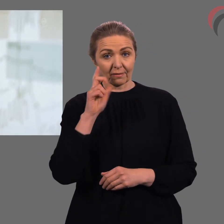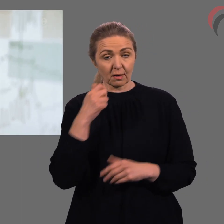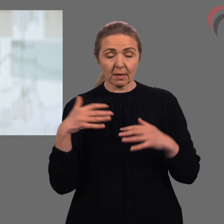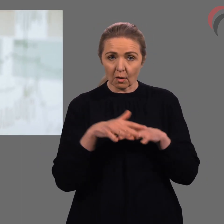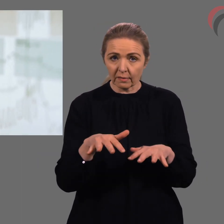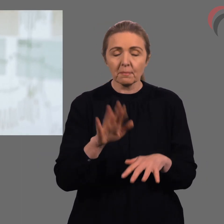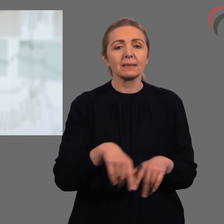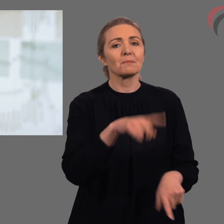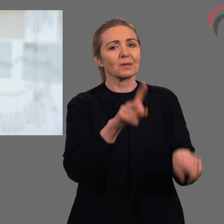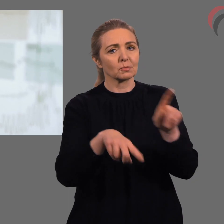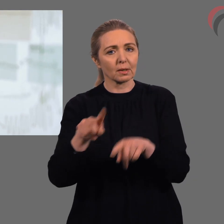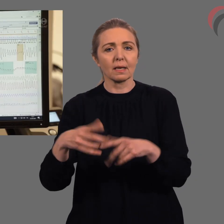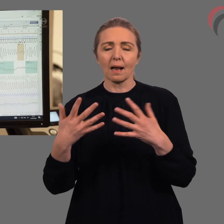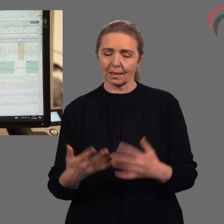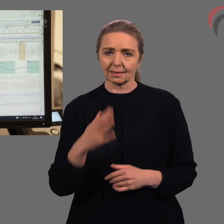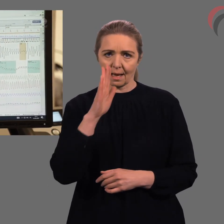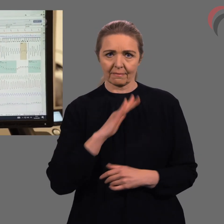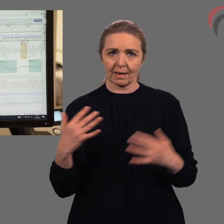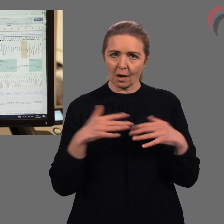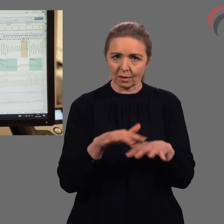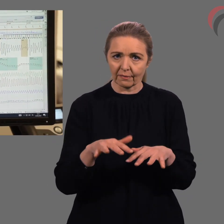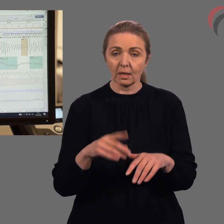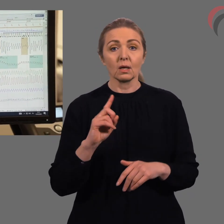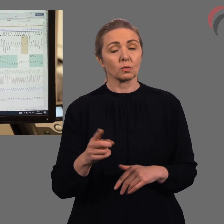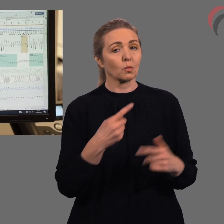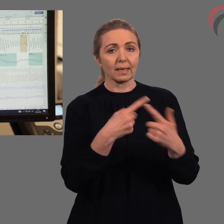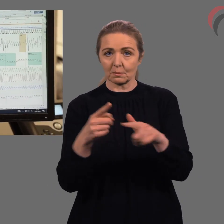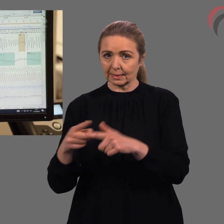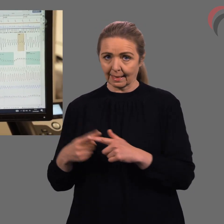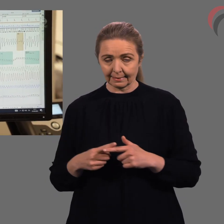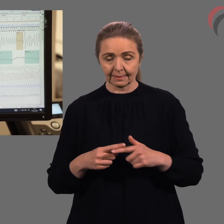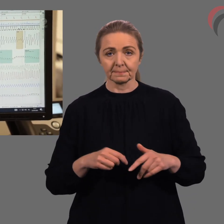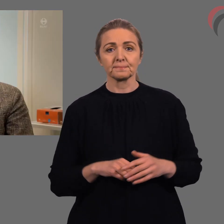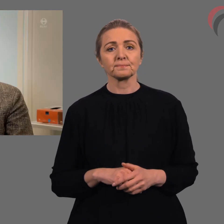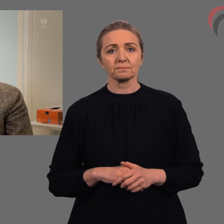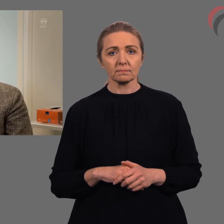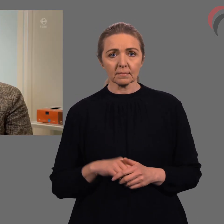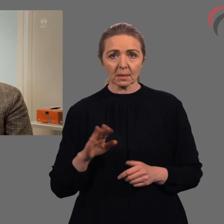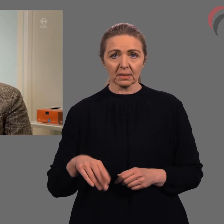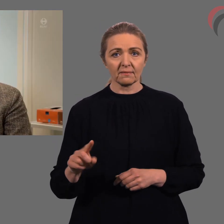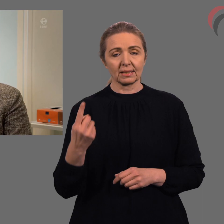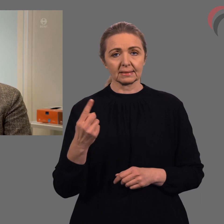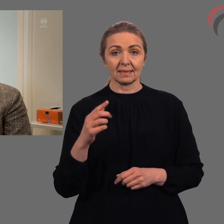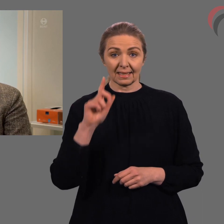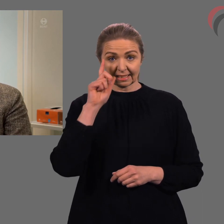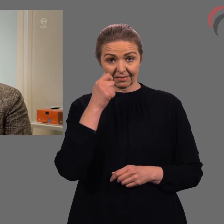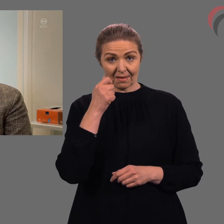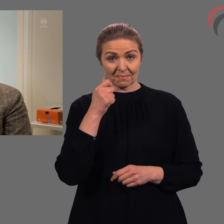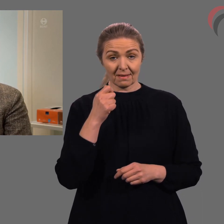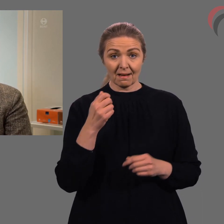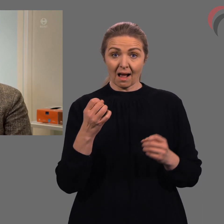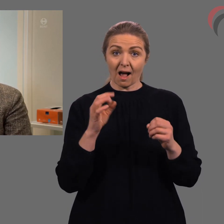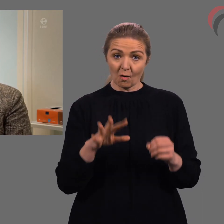séu mjög mismunandi en geti verið alvarlegar. Ástæðan margþætt. The first is that anything that